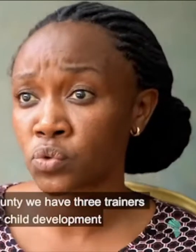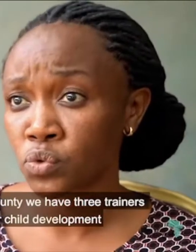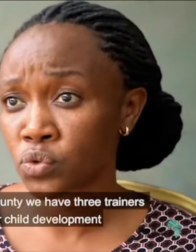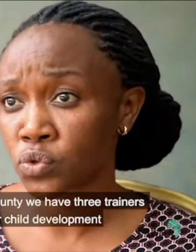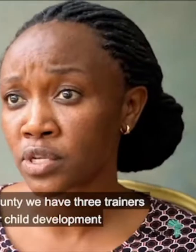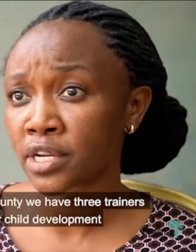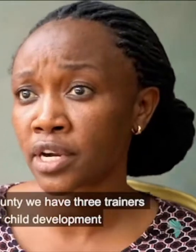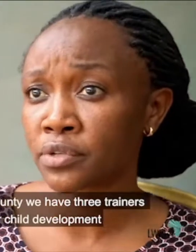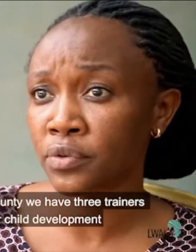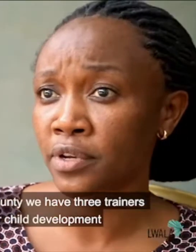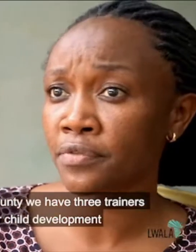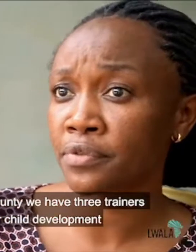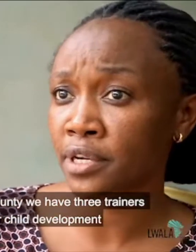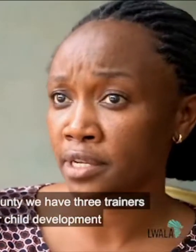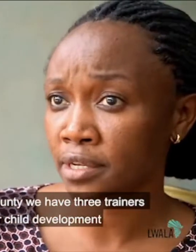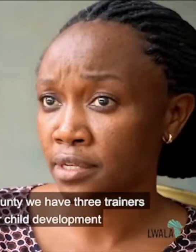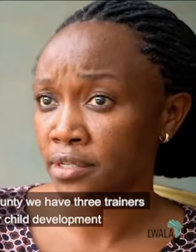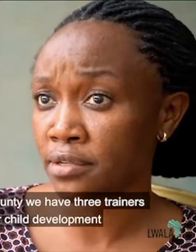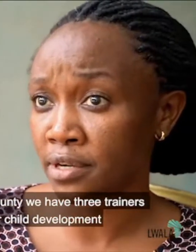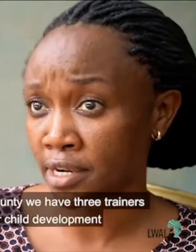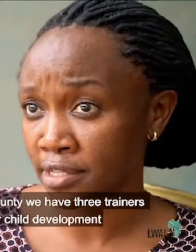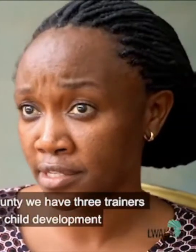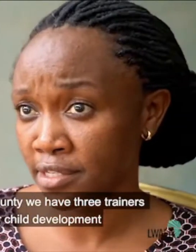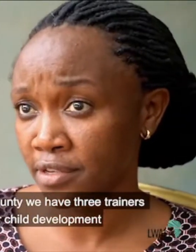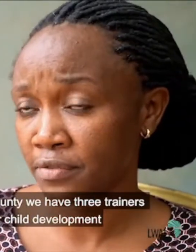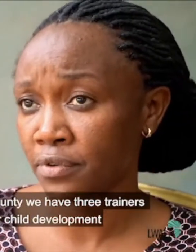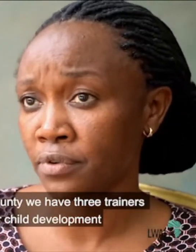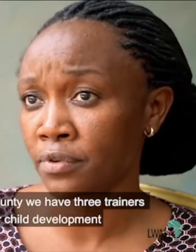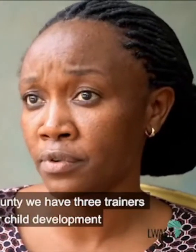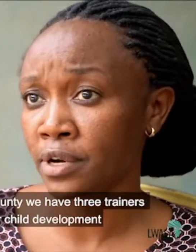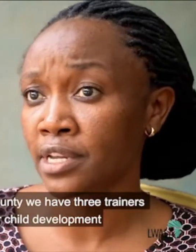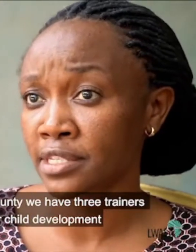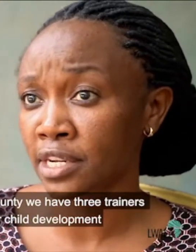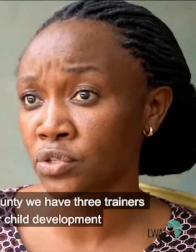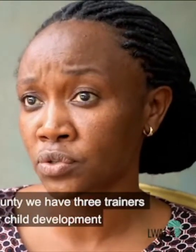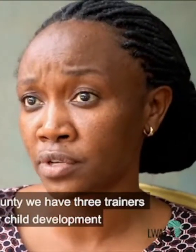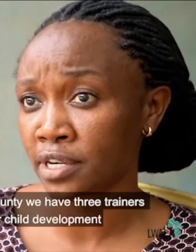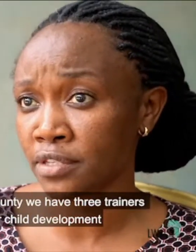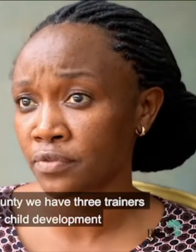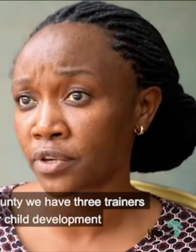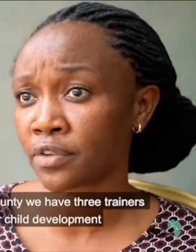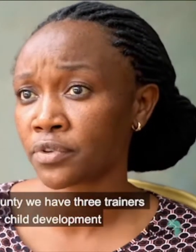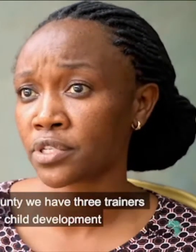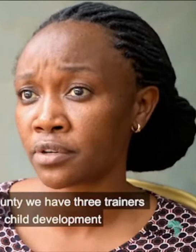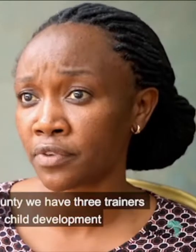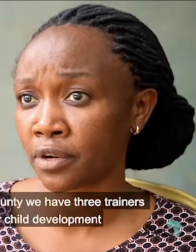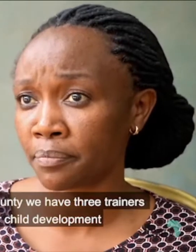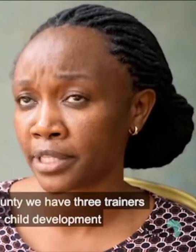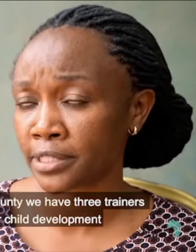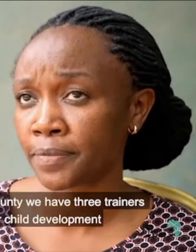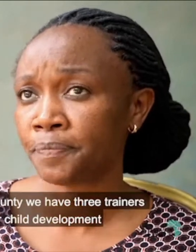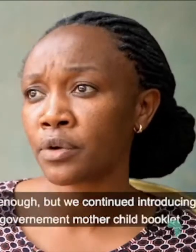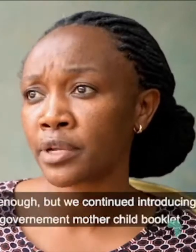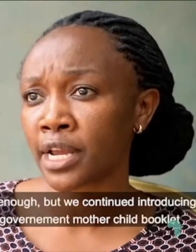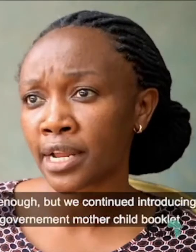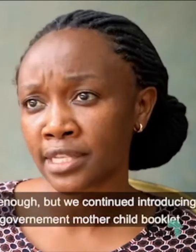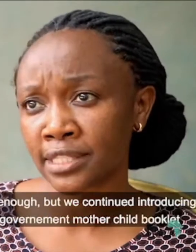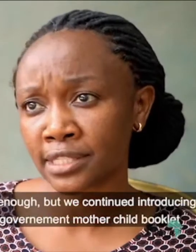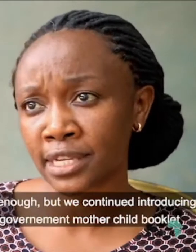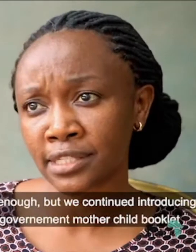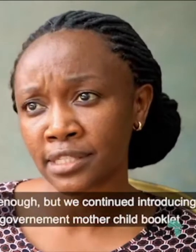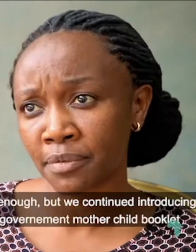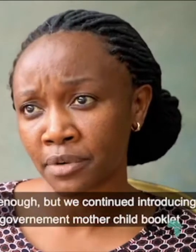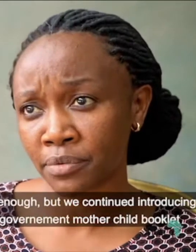another 2. So as a county, we have 3 trainers as national trainers for care for child development. We